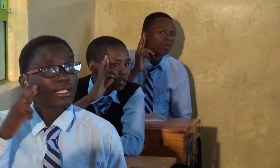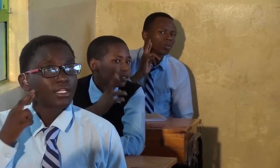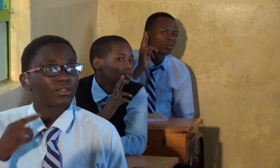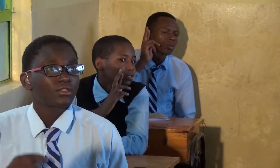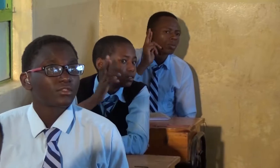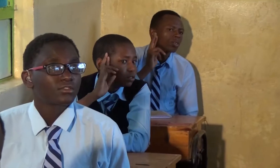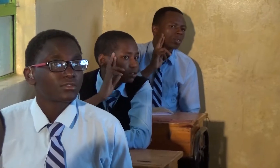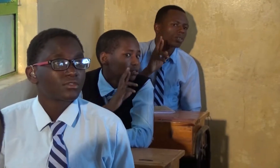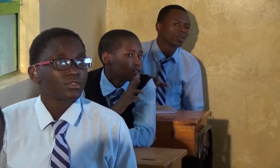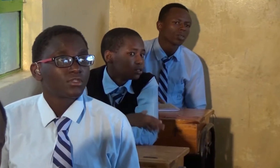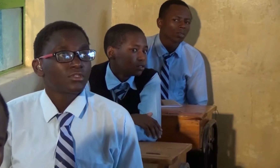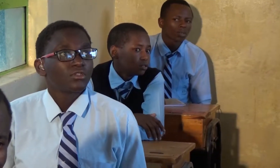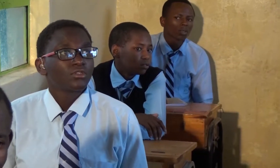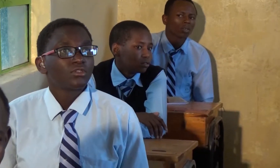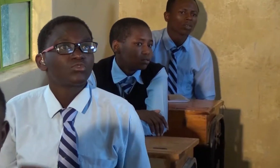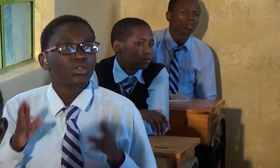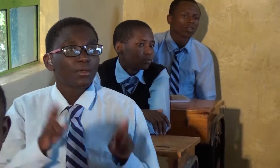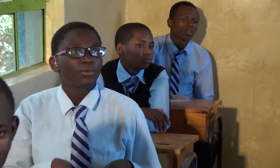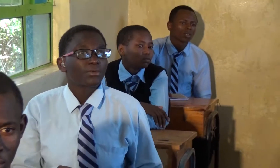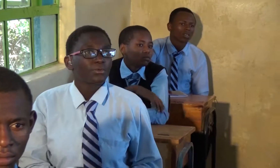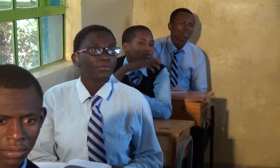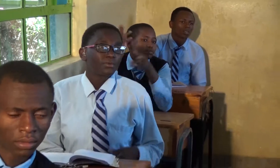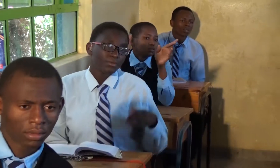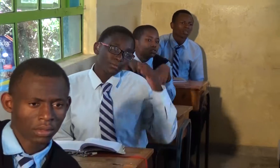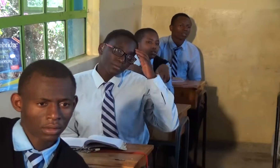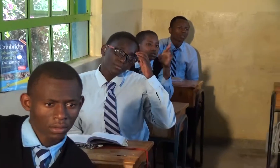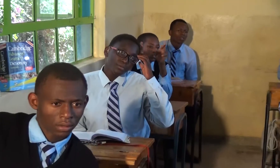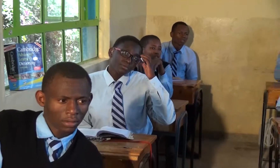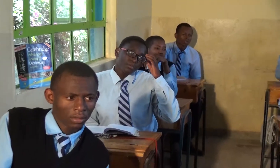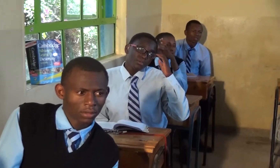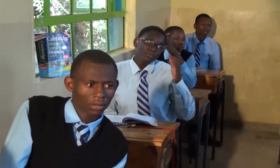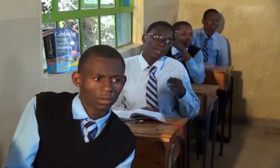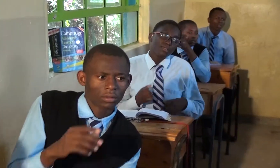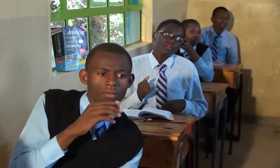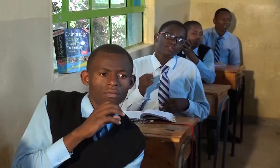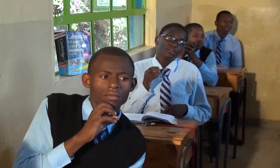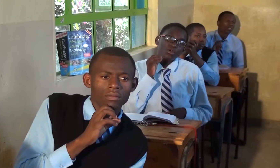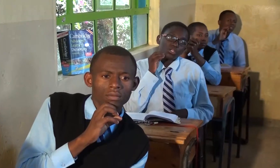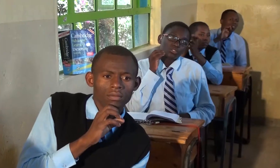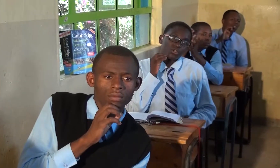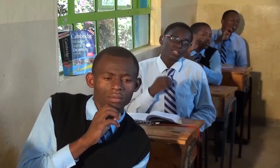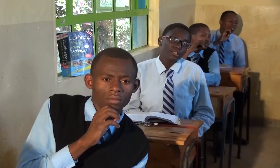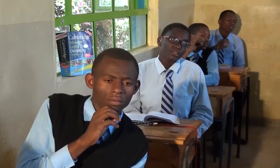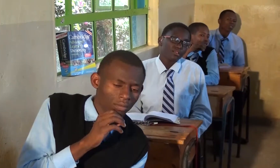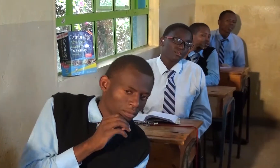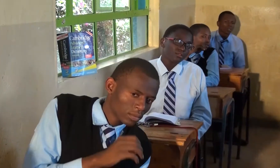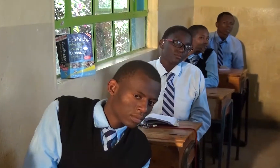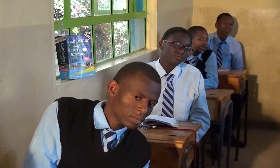When what happened? She was lived by who? By God. By God. Then